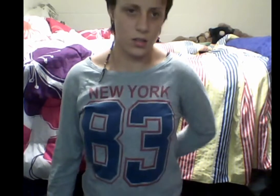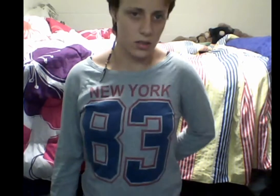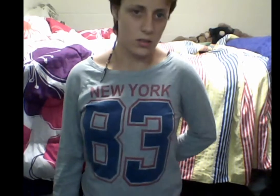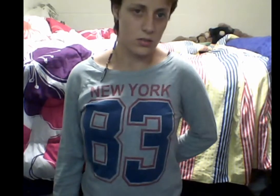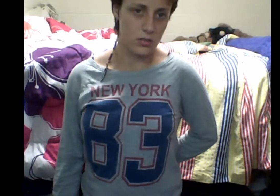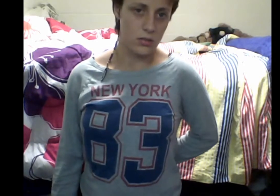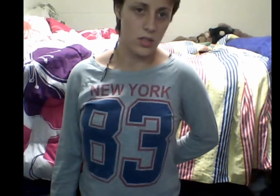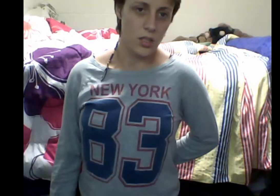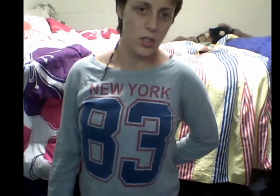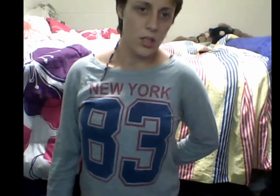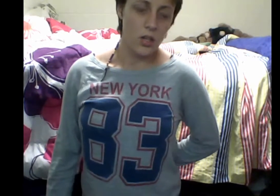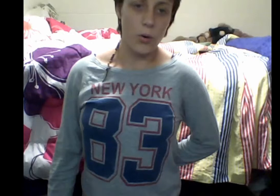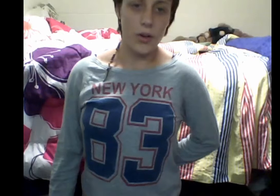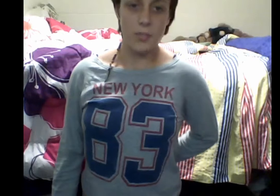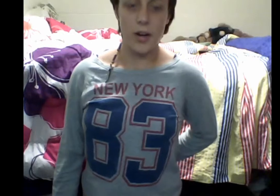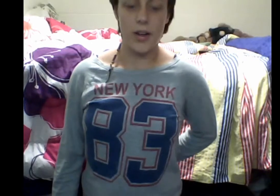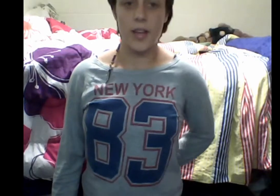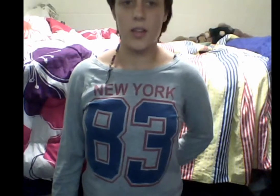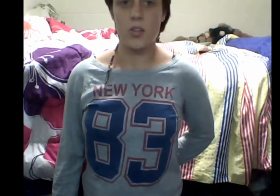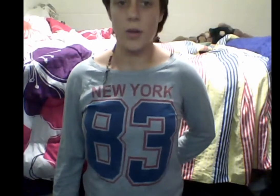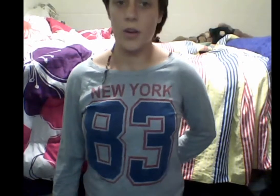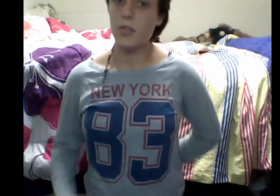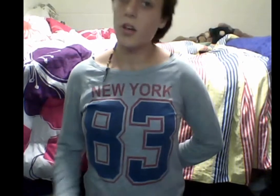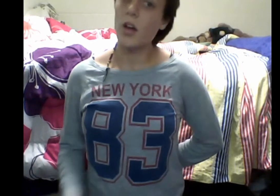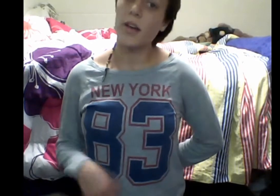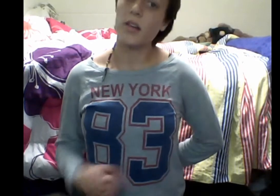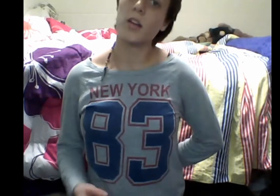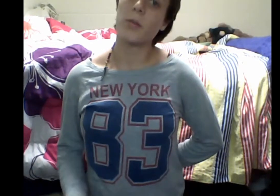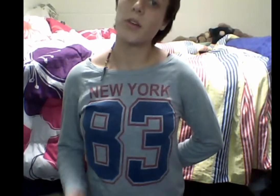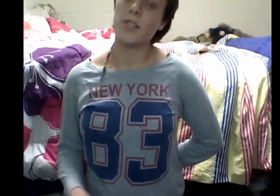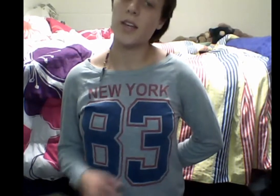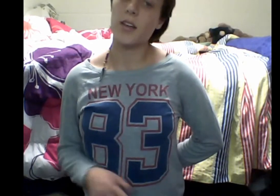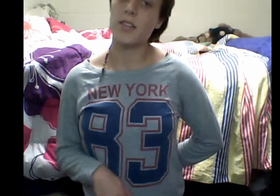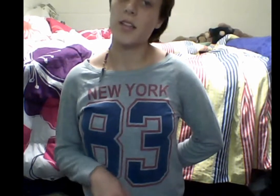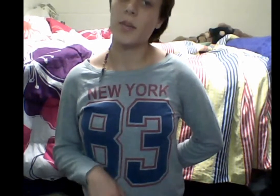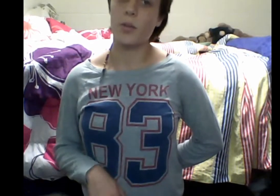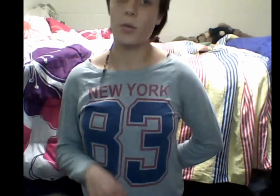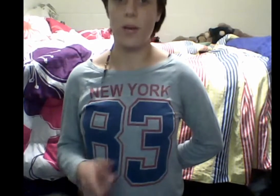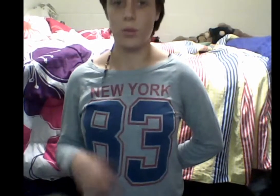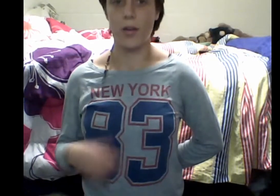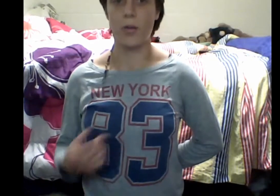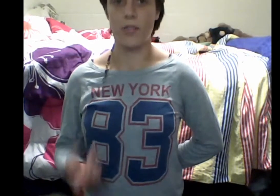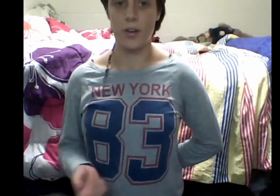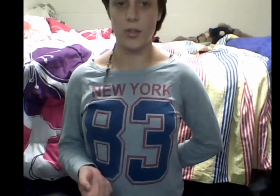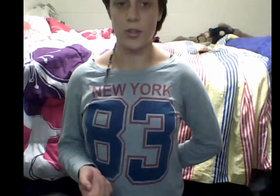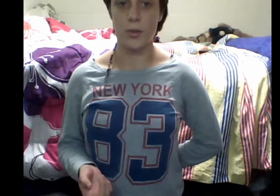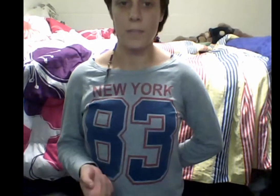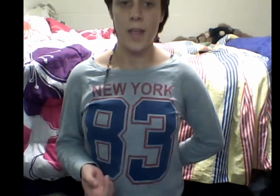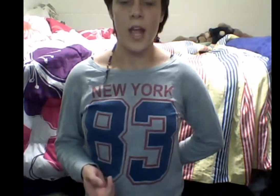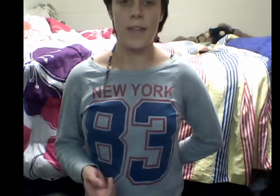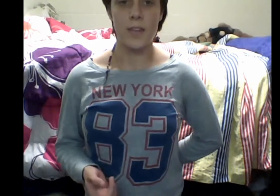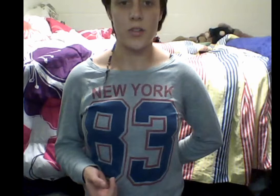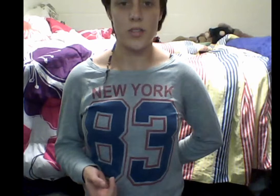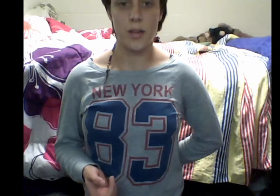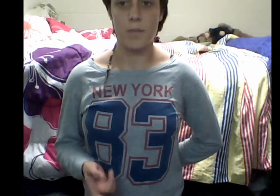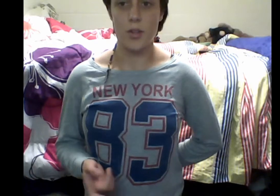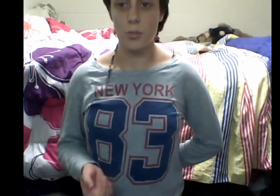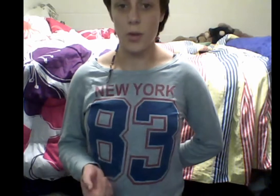the chorus part again. It goes, where you go, I'll go, where you stay, I'll stay, when you move, I will follow you. And then there's a new part that